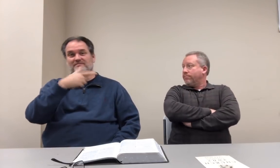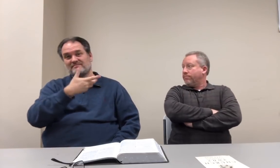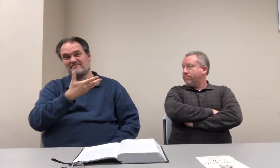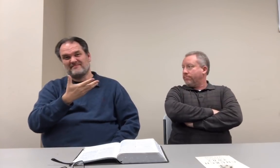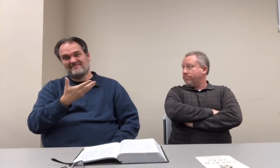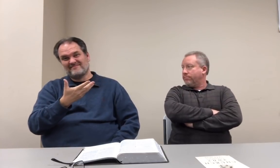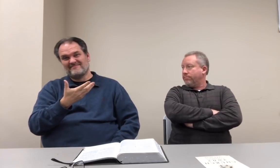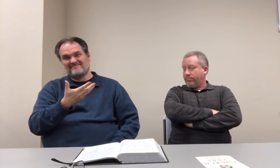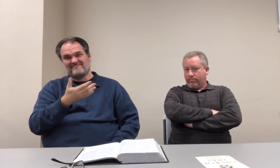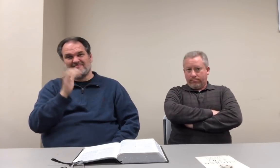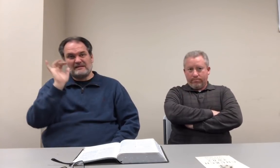Now,